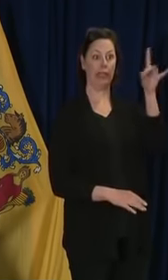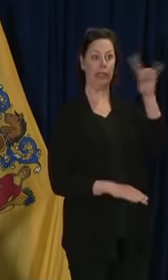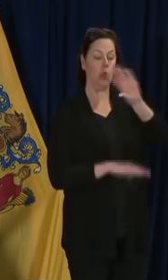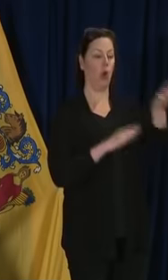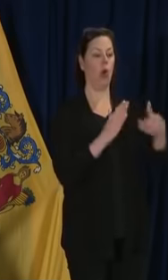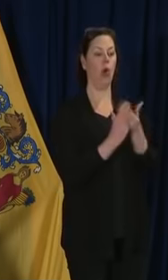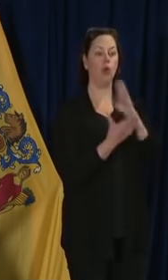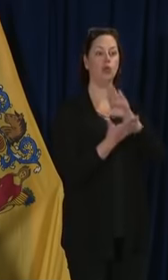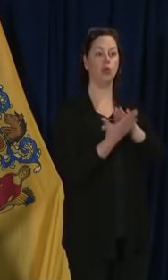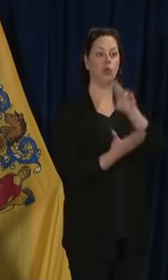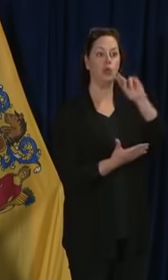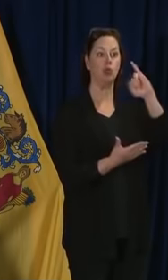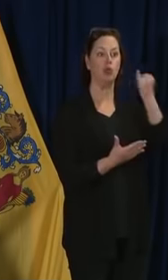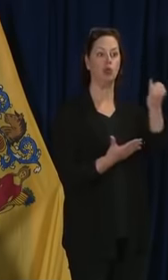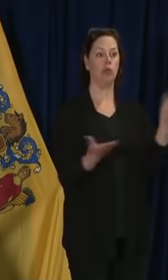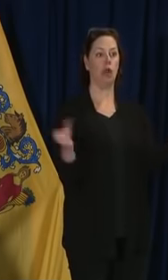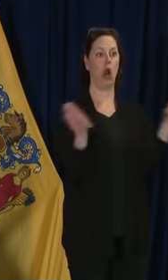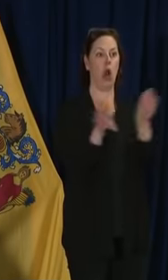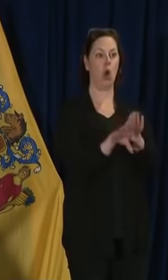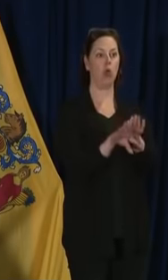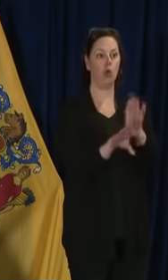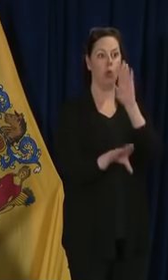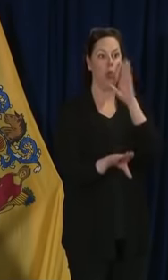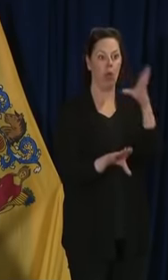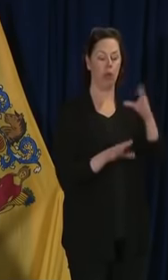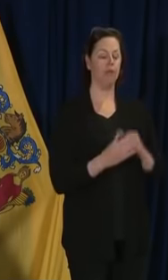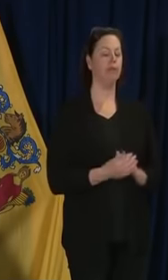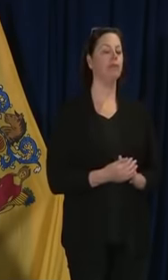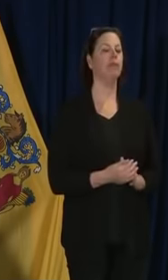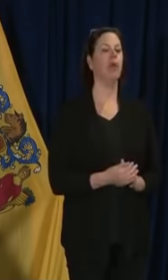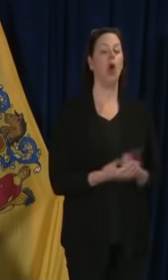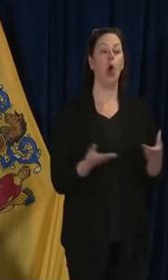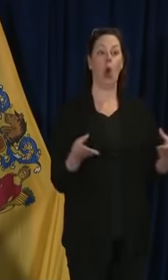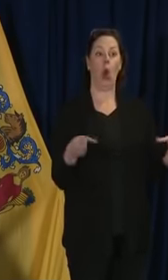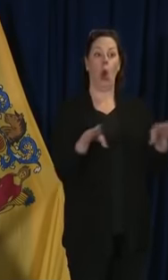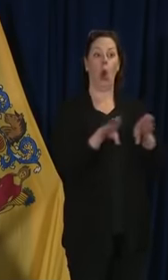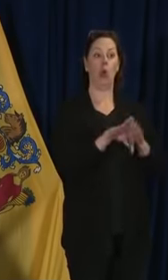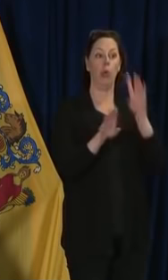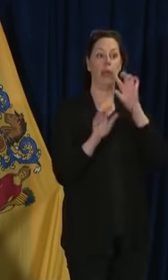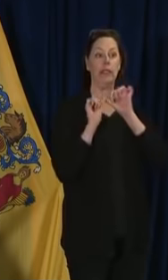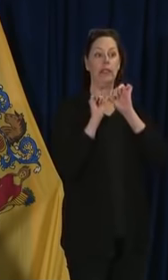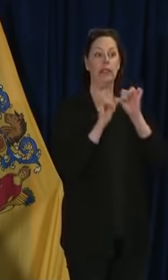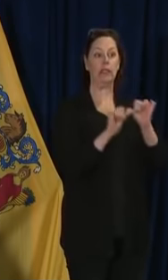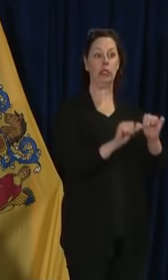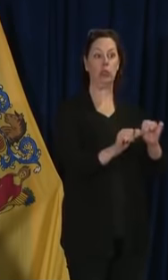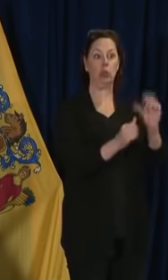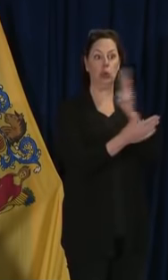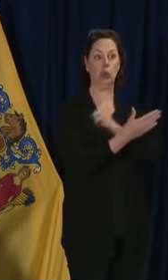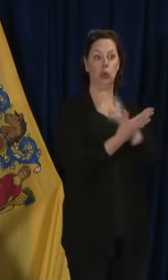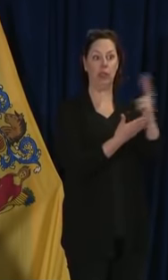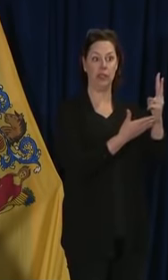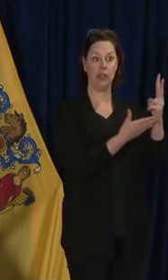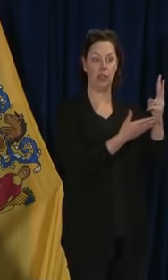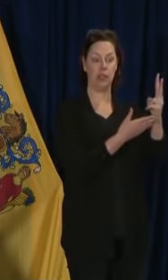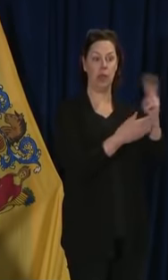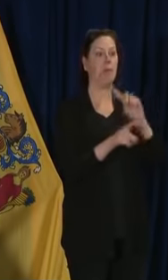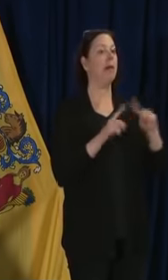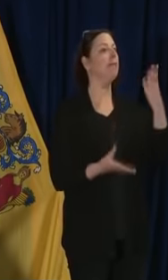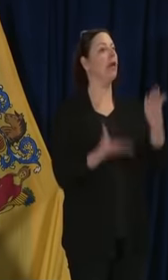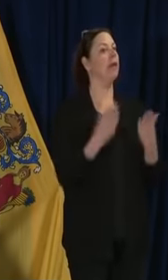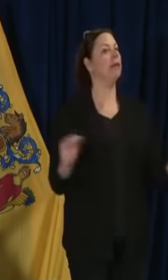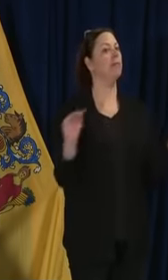schools will be closed. And while this closure will be for at least 2 weeks, they will remain closed